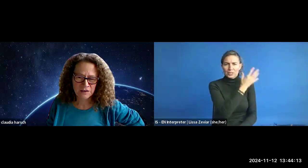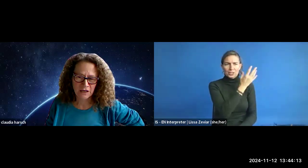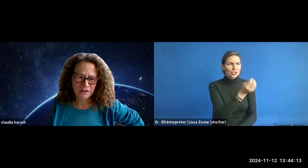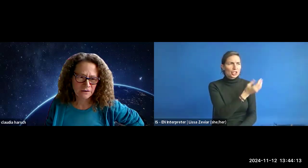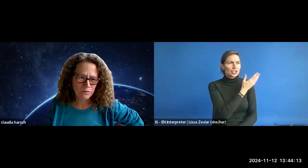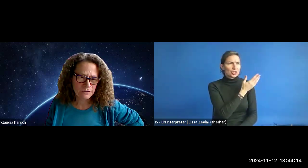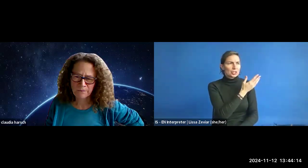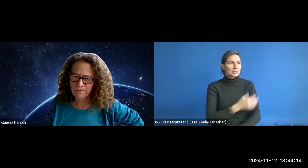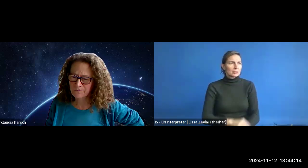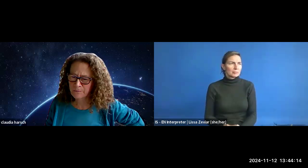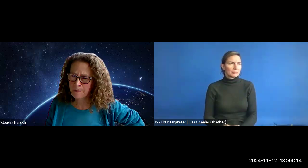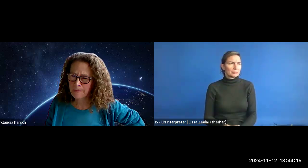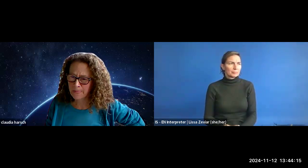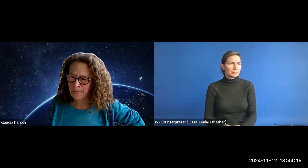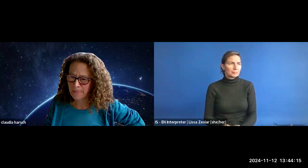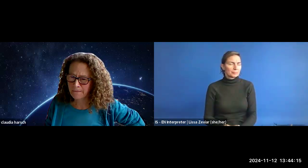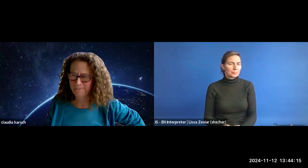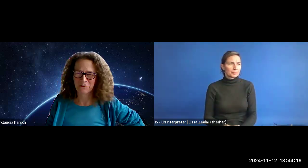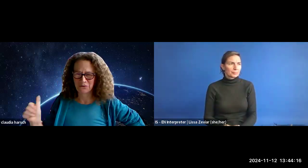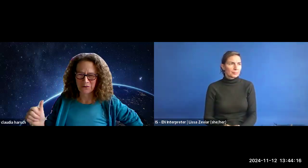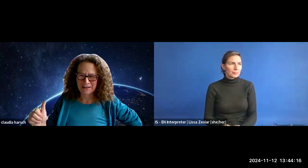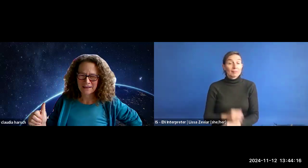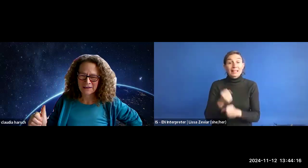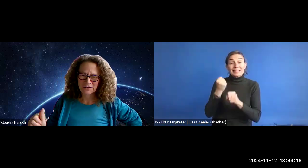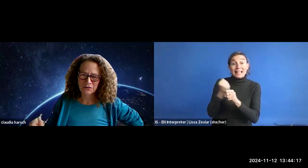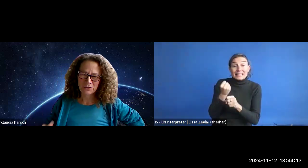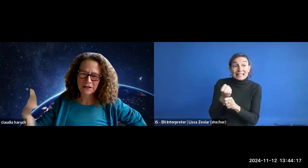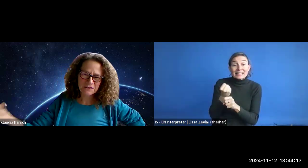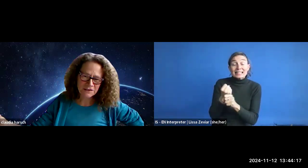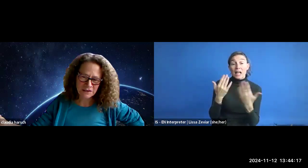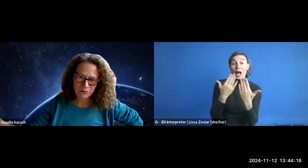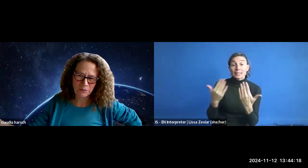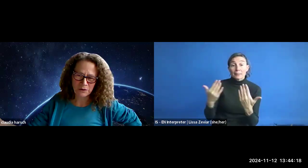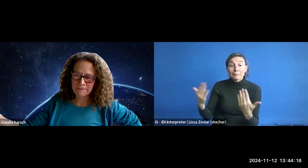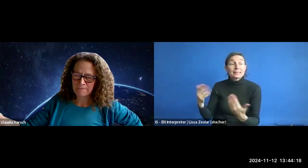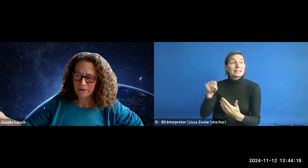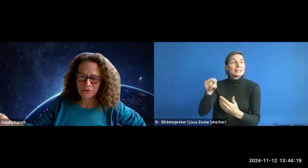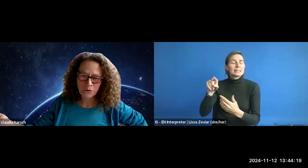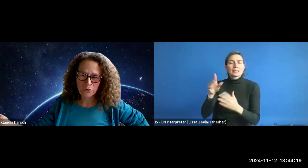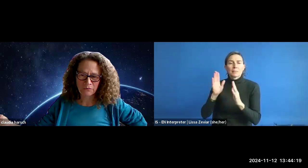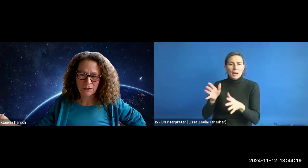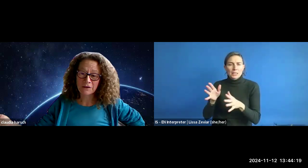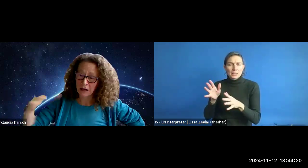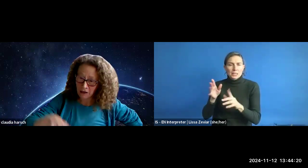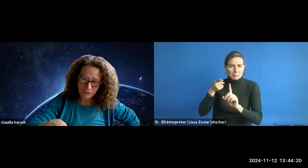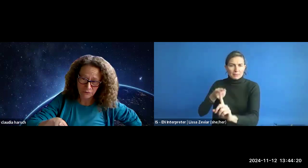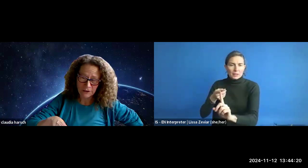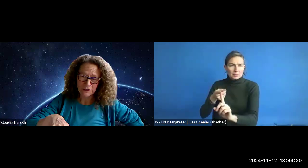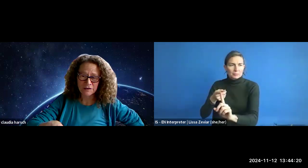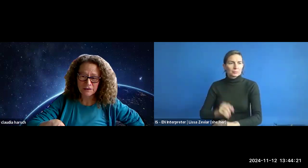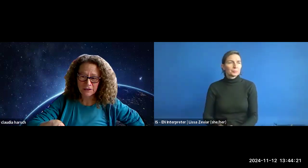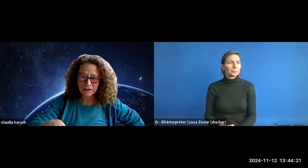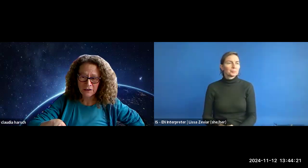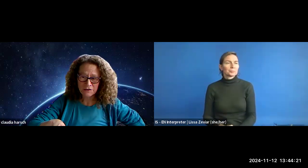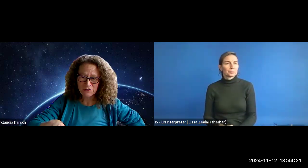specifying tasks and items. Yes, we do. Cool. So the next step would be if you either have